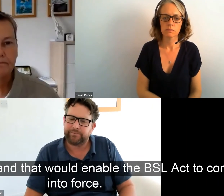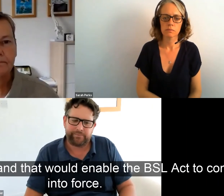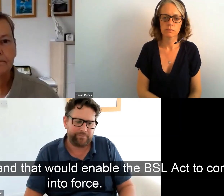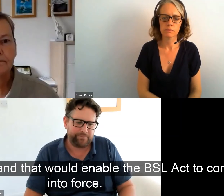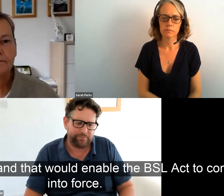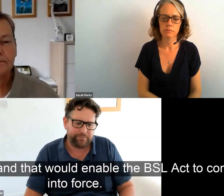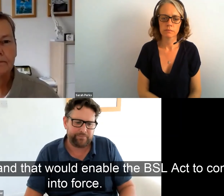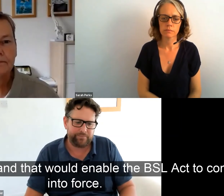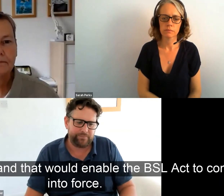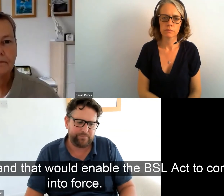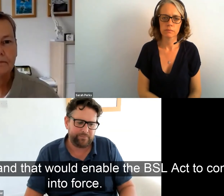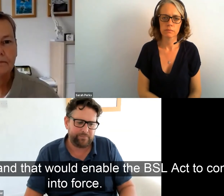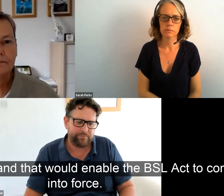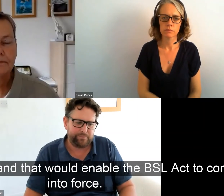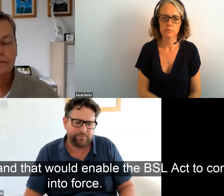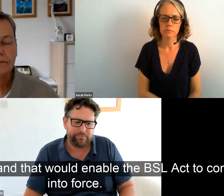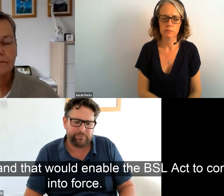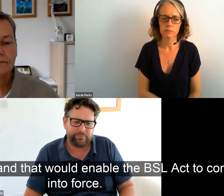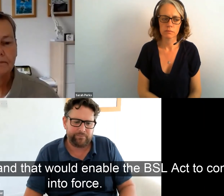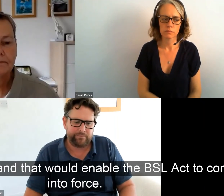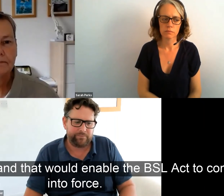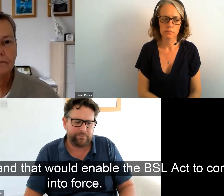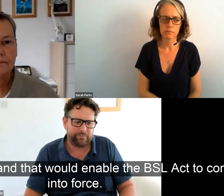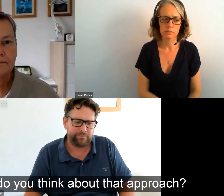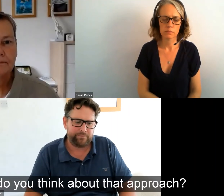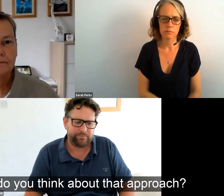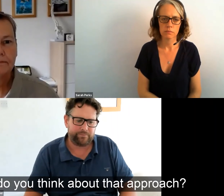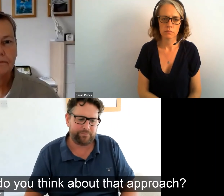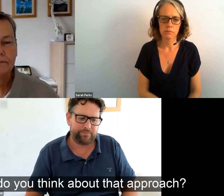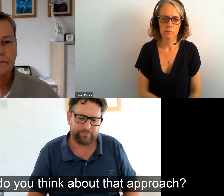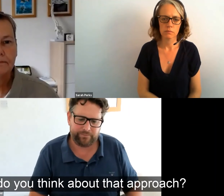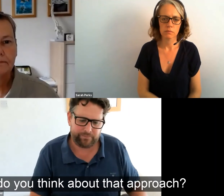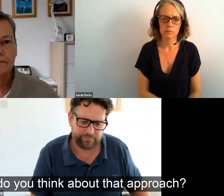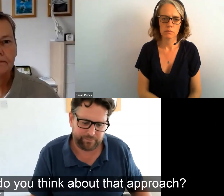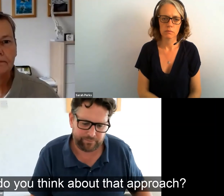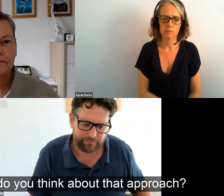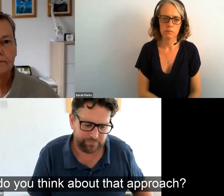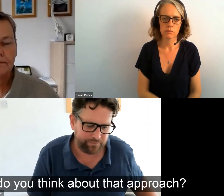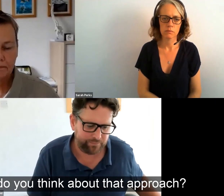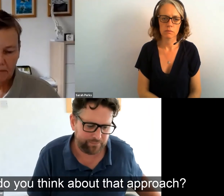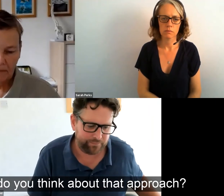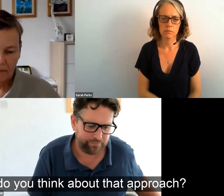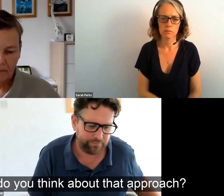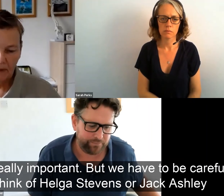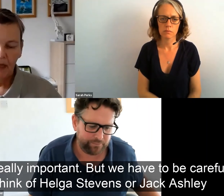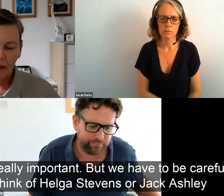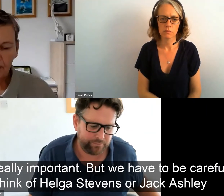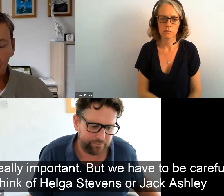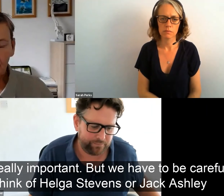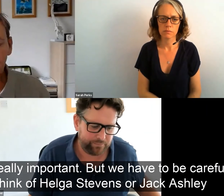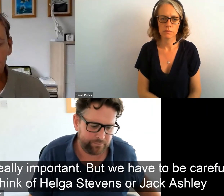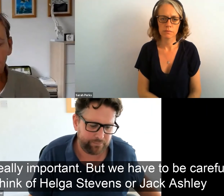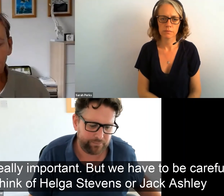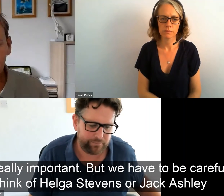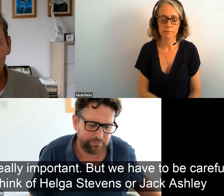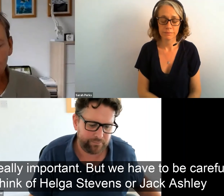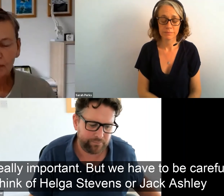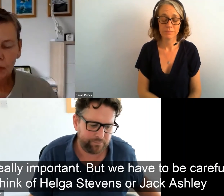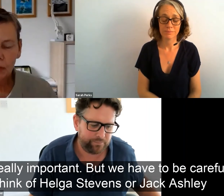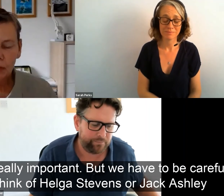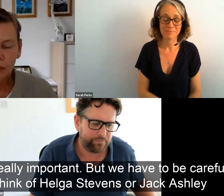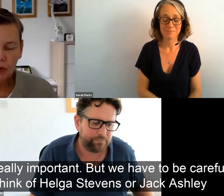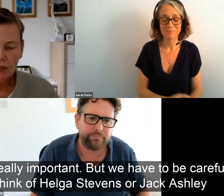enable the BSL Act to come into force. What do you think about that approach? I think that's